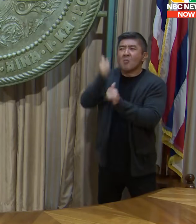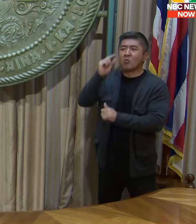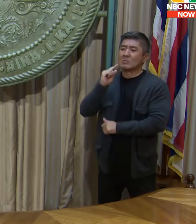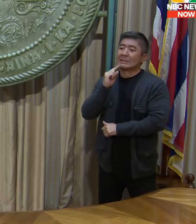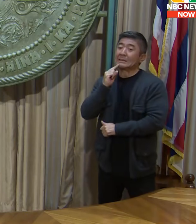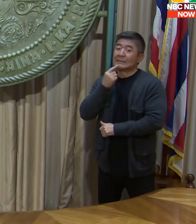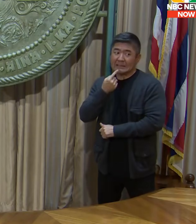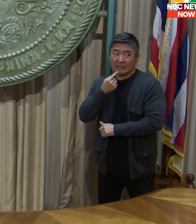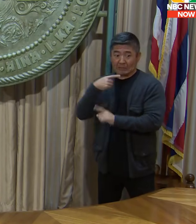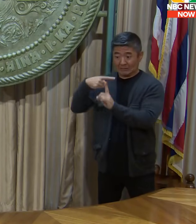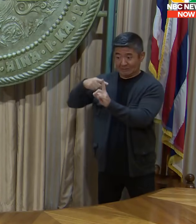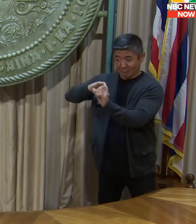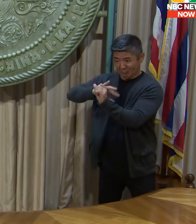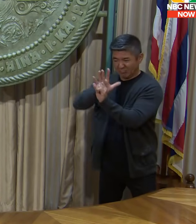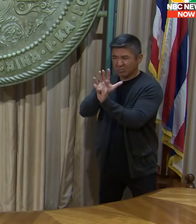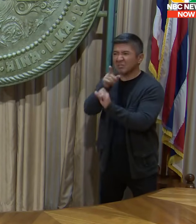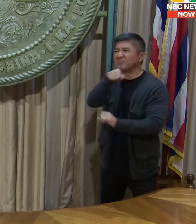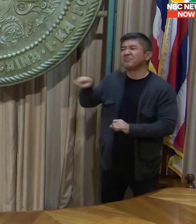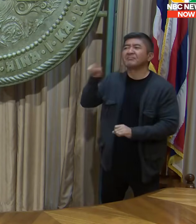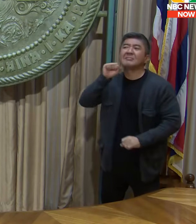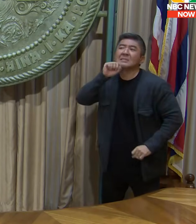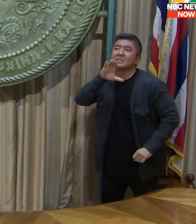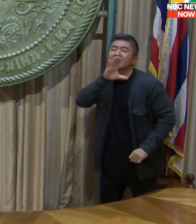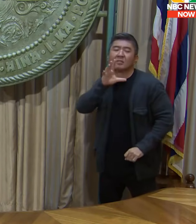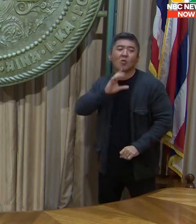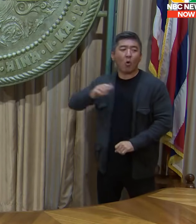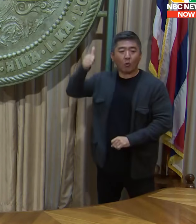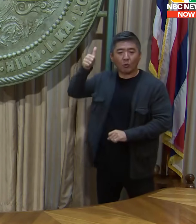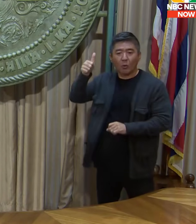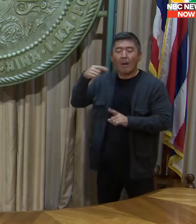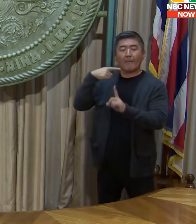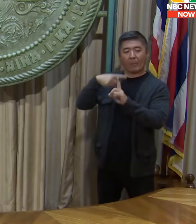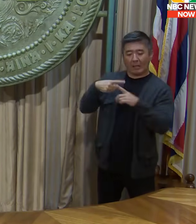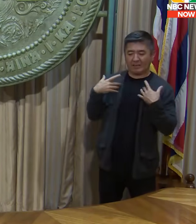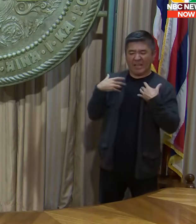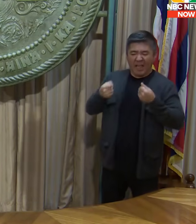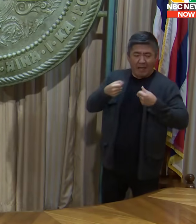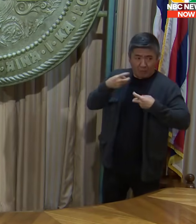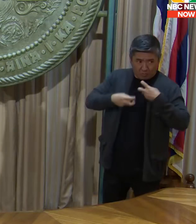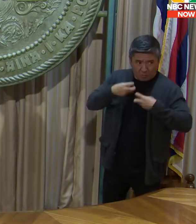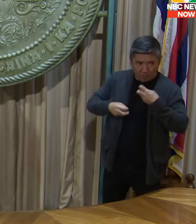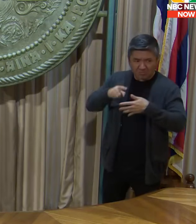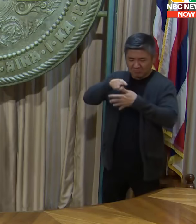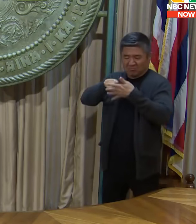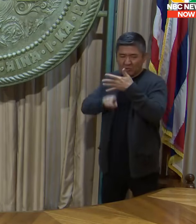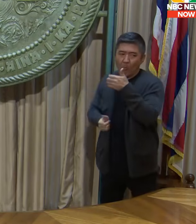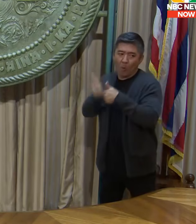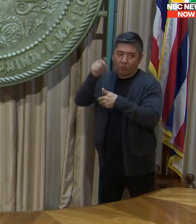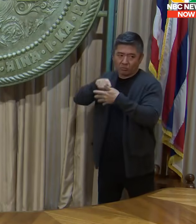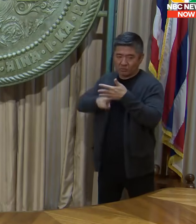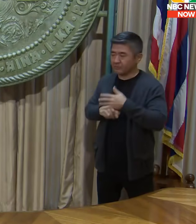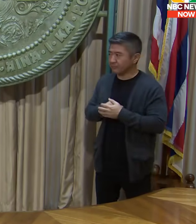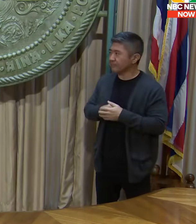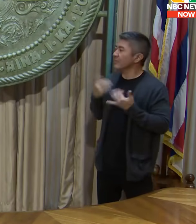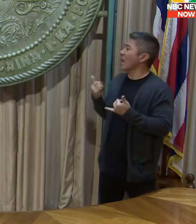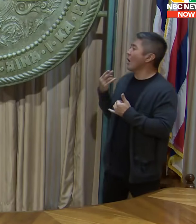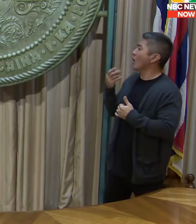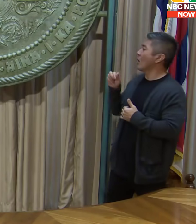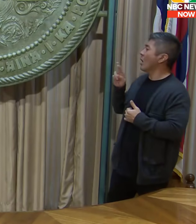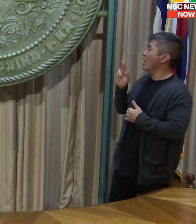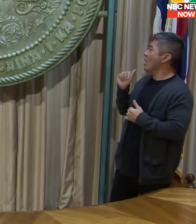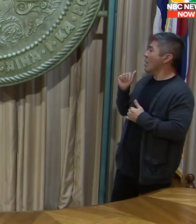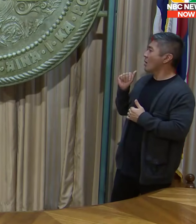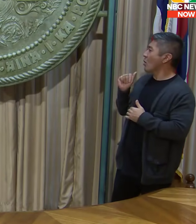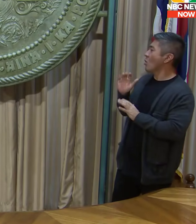among the elderly, particularly those with underlying conditions. Okay, our next question is for Tim Sakahara, but Director Anderson, please stay